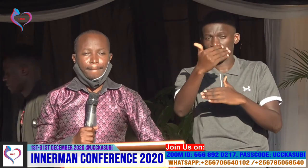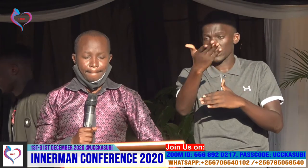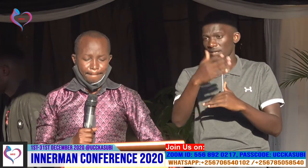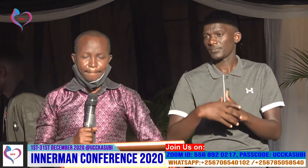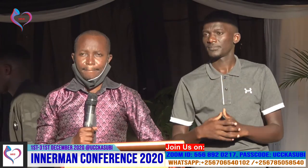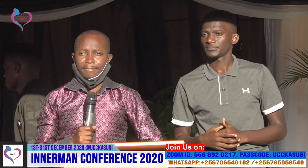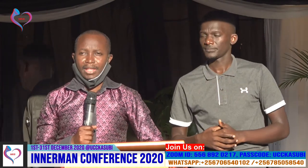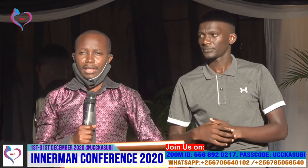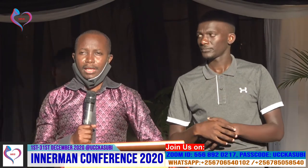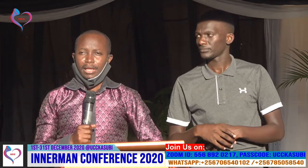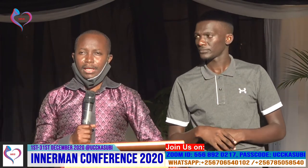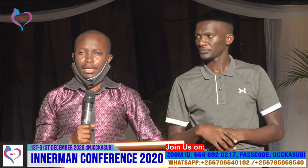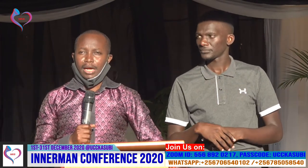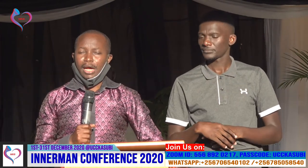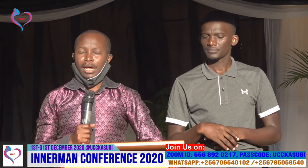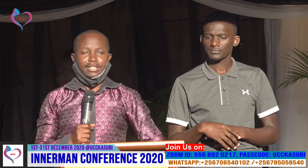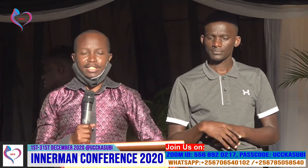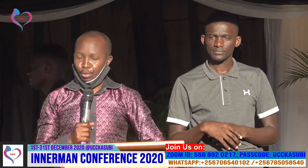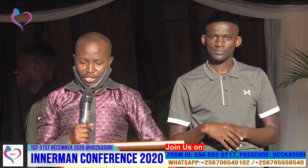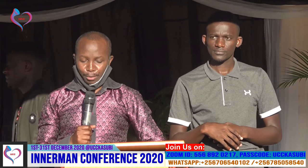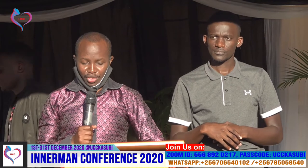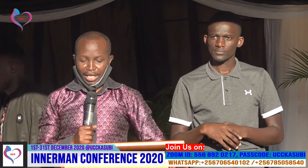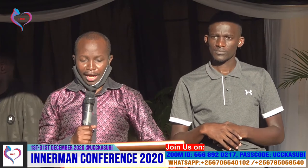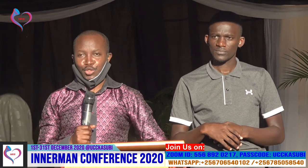We have another speaker ahead of time.